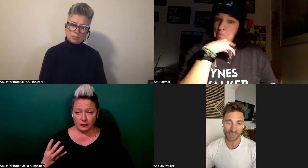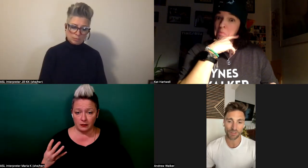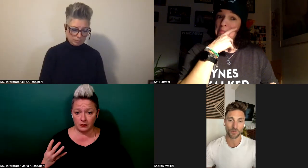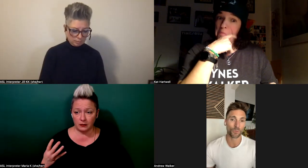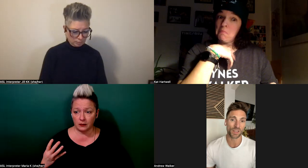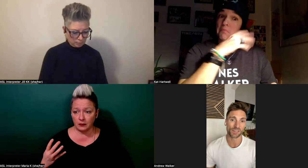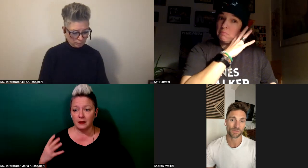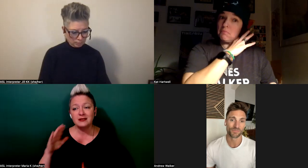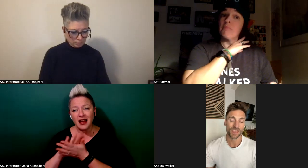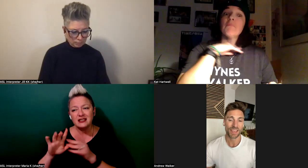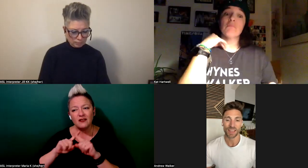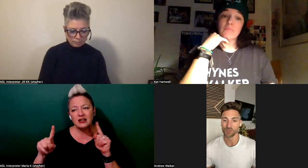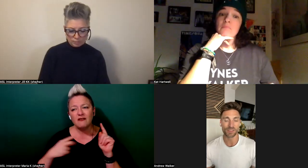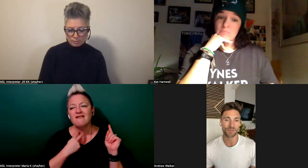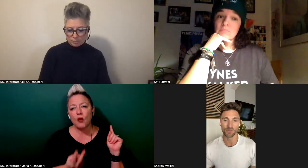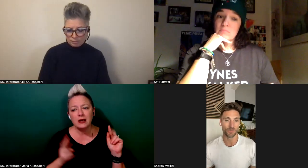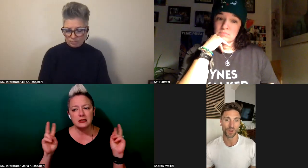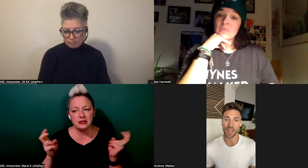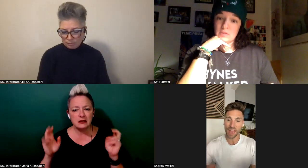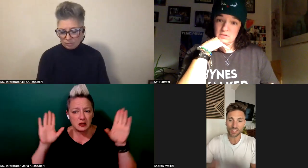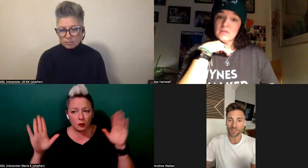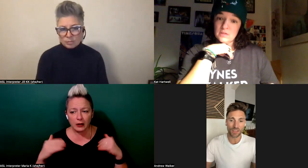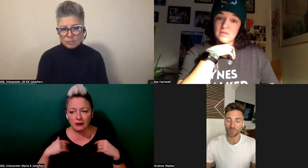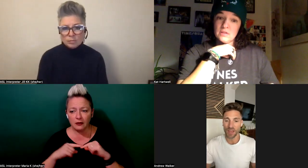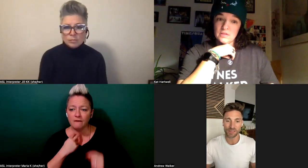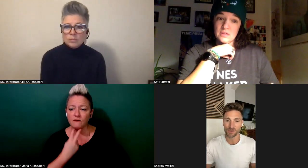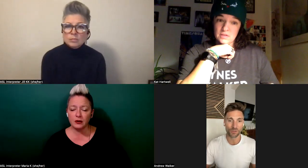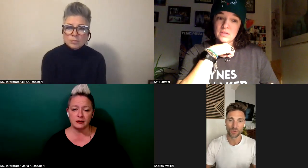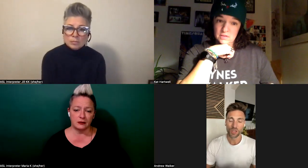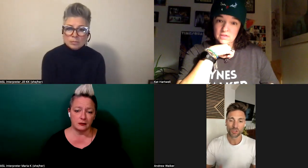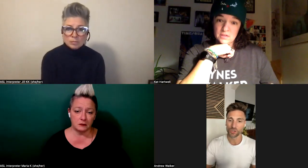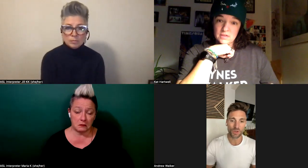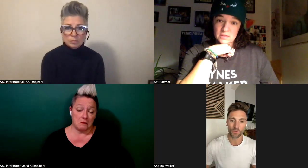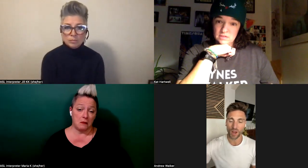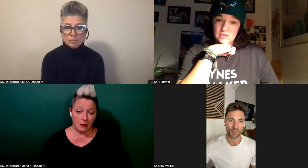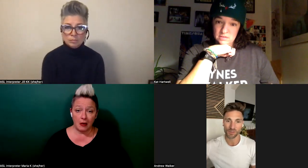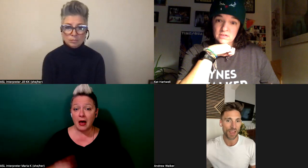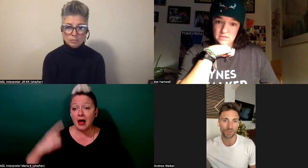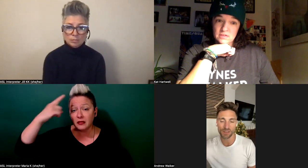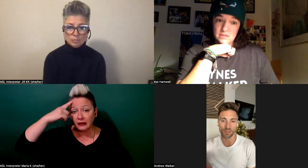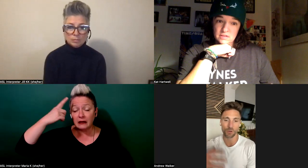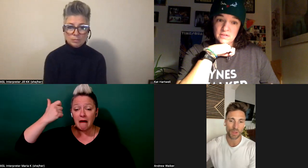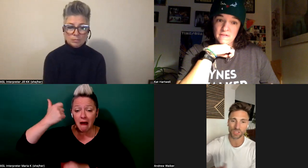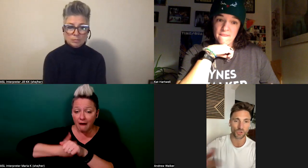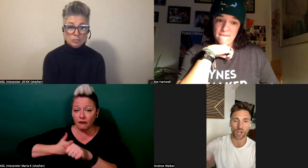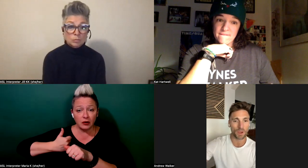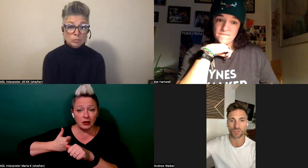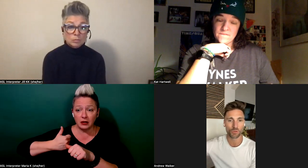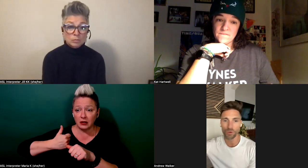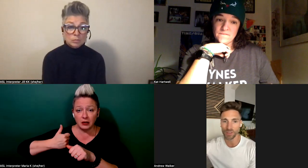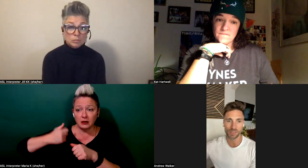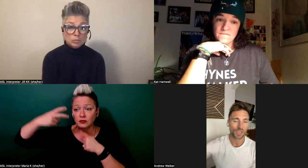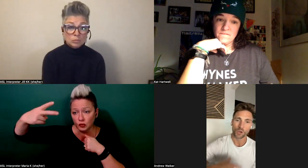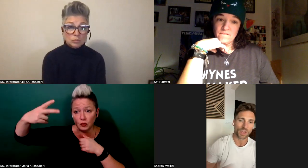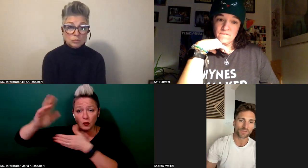It's nice to have a different voice. It's great to have a different voice. I actually think it would be nice to do two different writers every, you know, maybe switch it up every